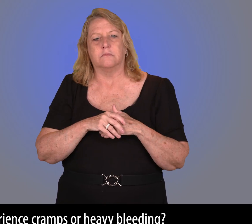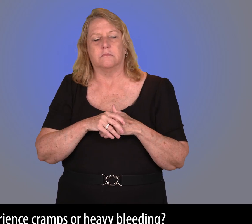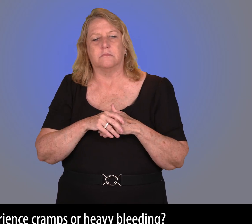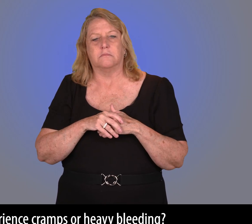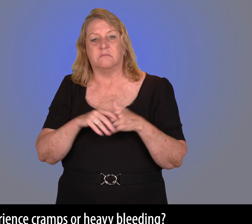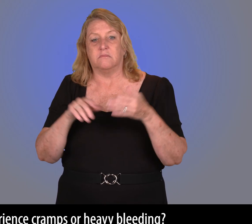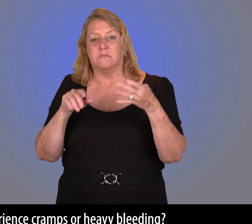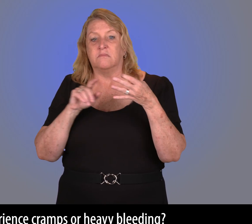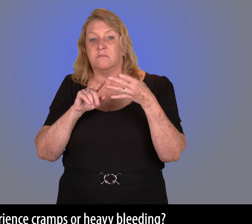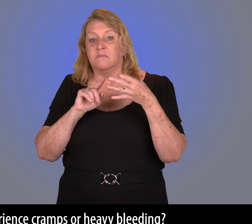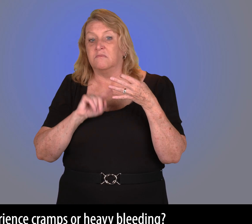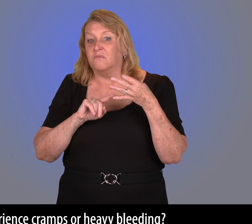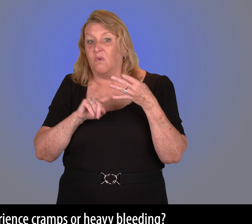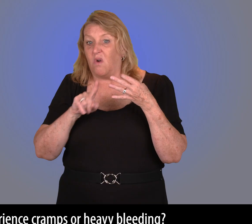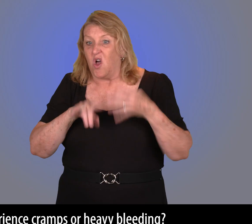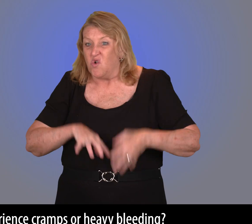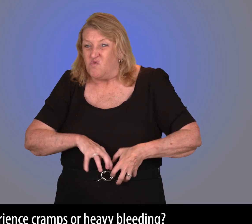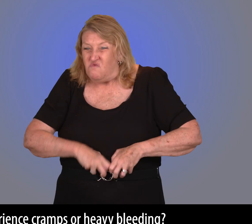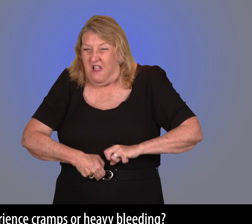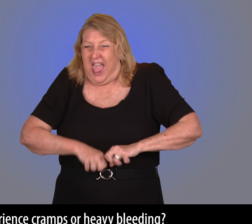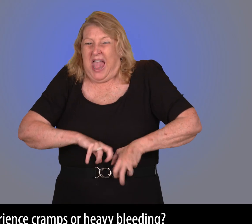Do you experience cramps or heavy bleeding?